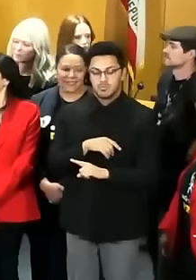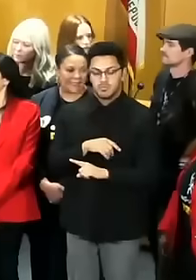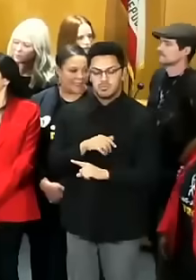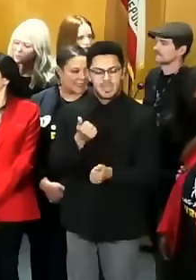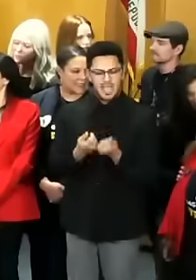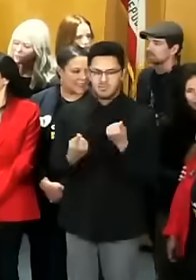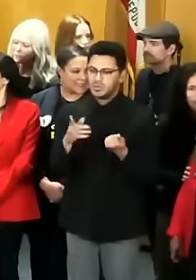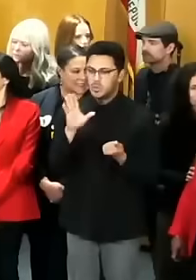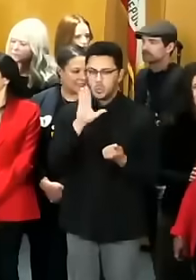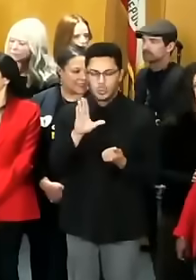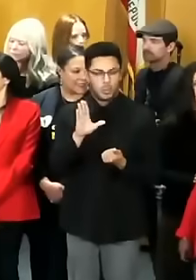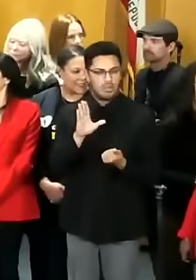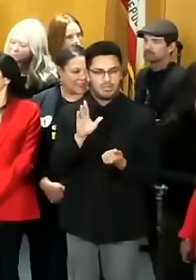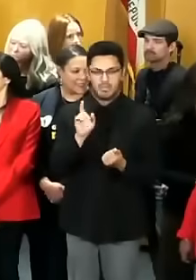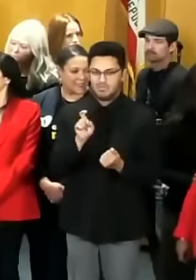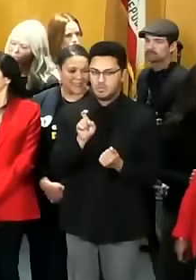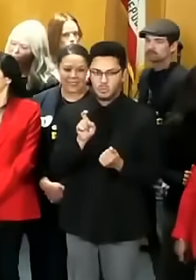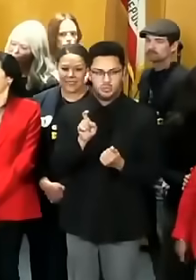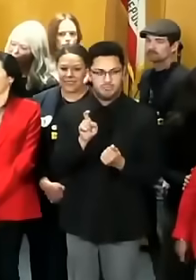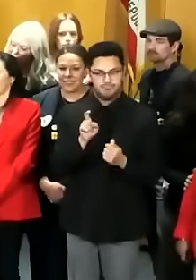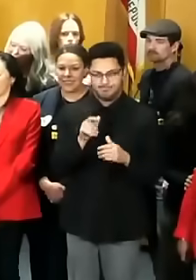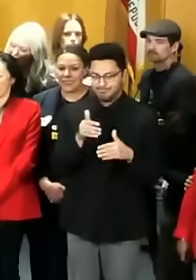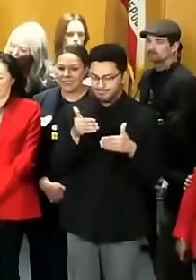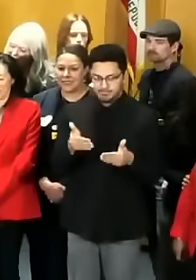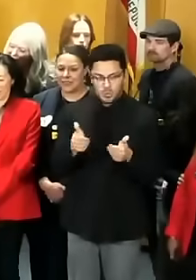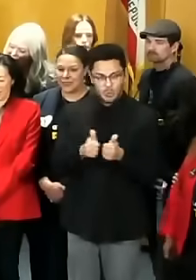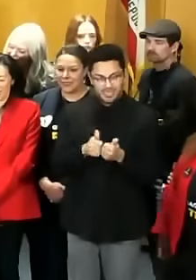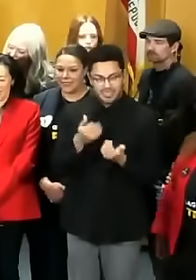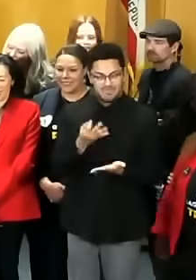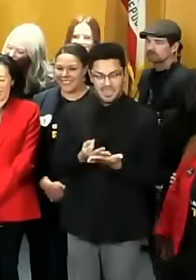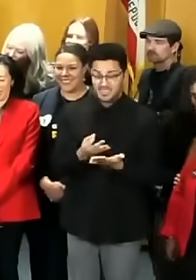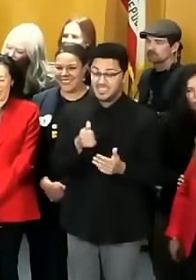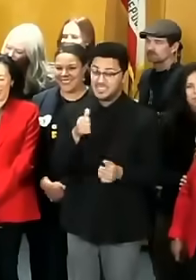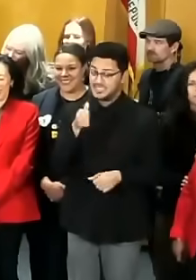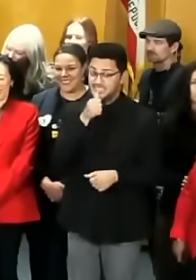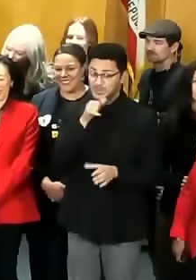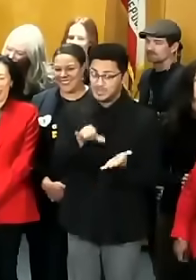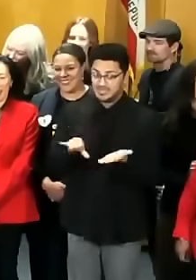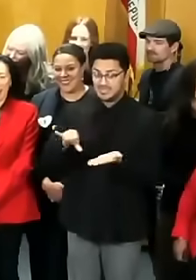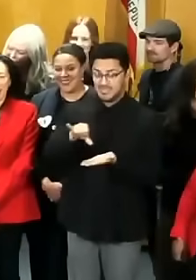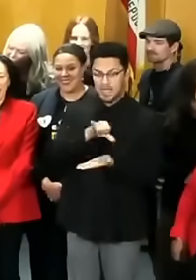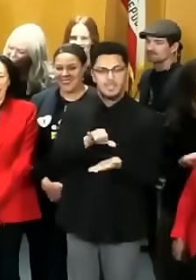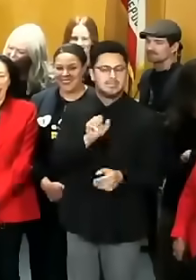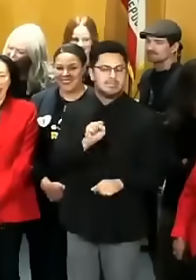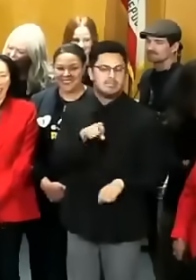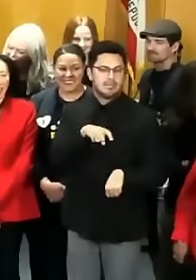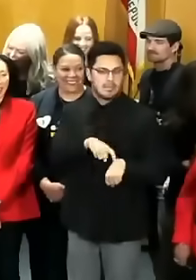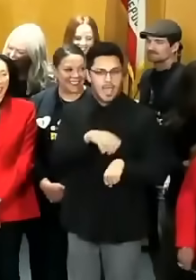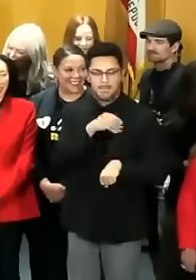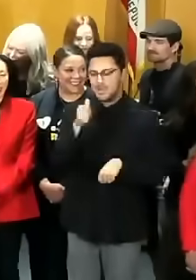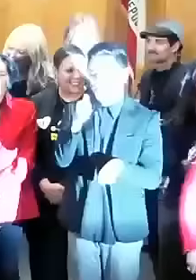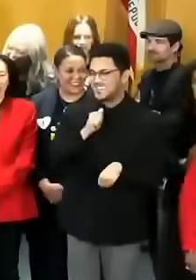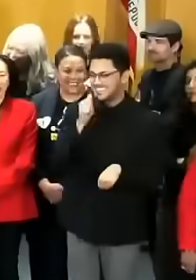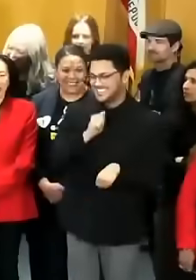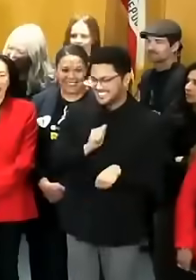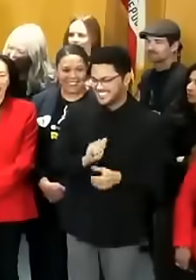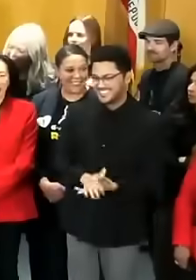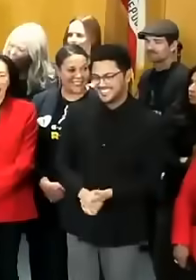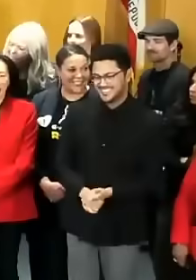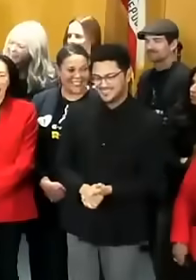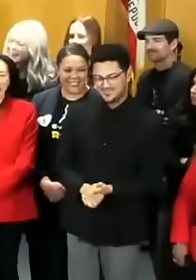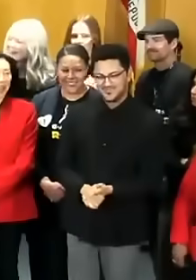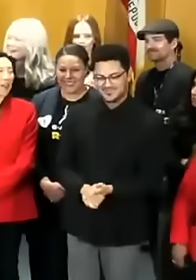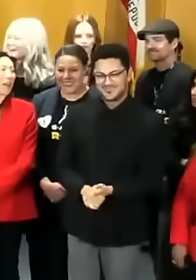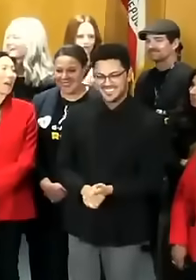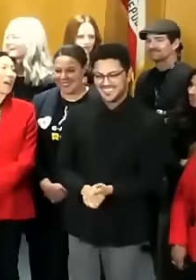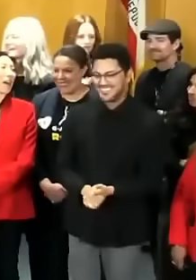Everybody's going to have to get hip to the fact that the secret sauce is time and patience.